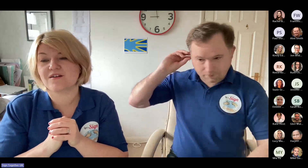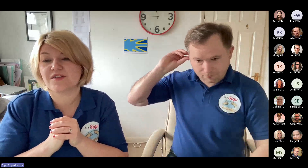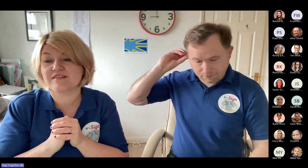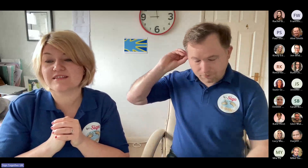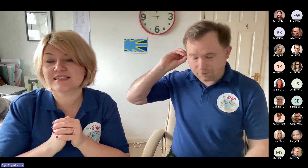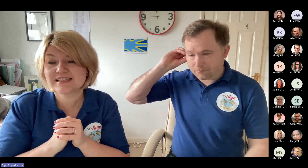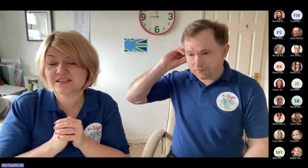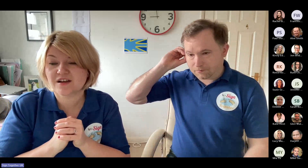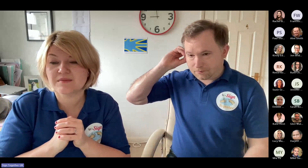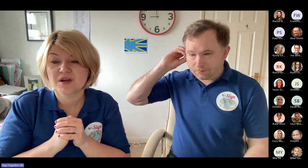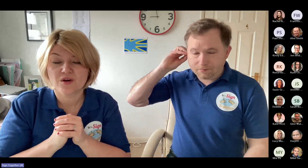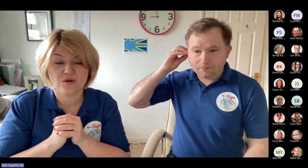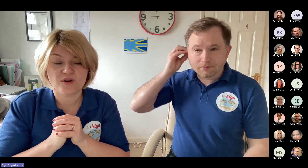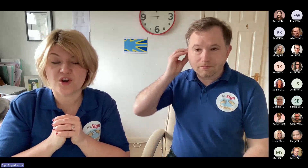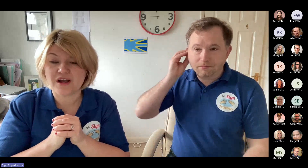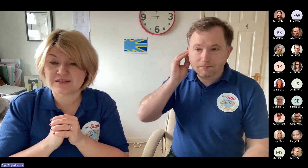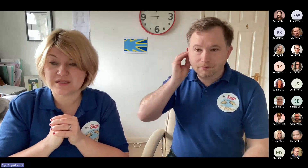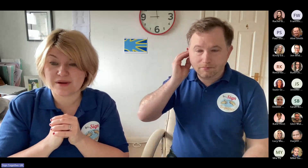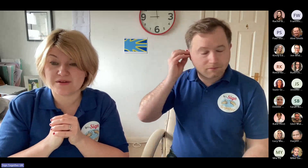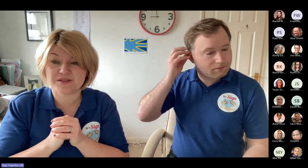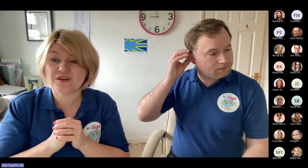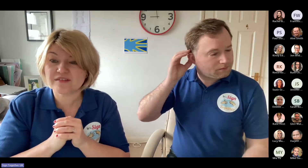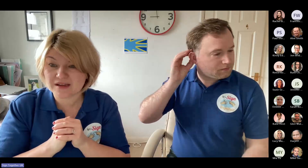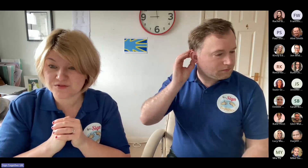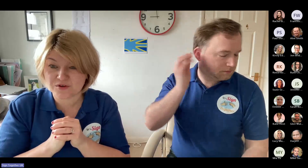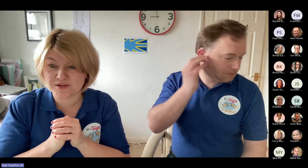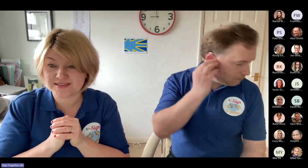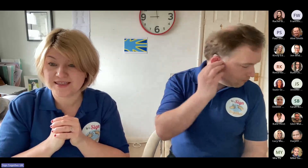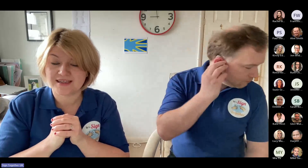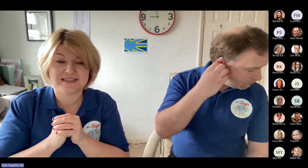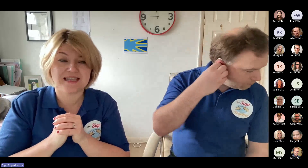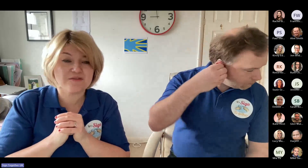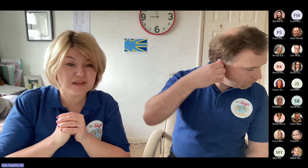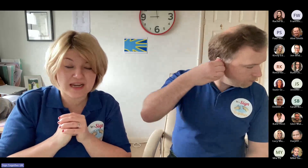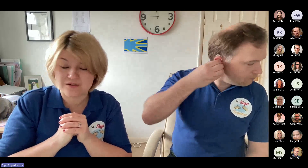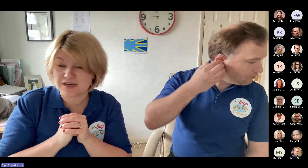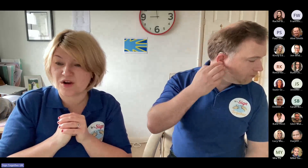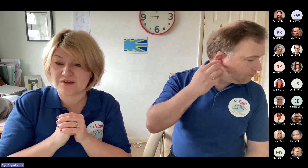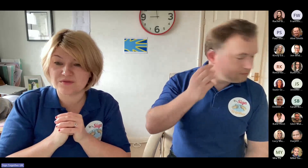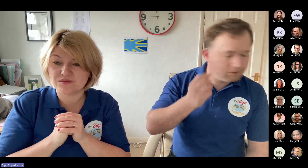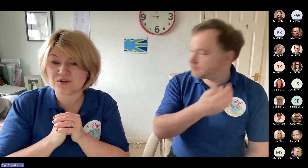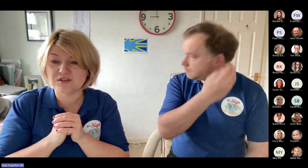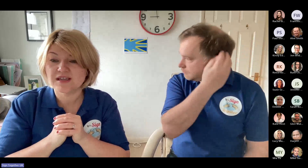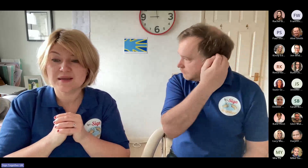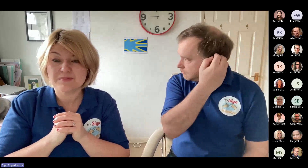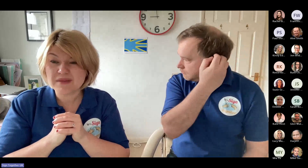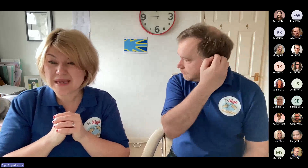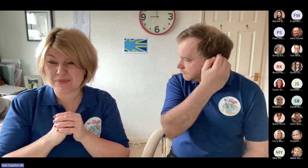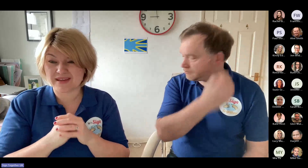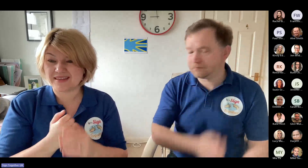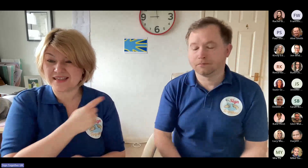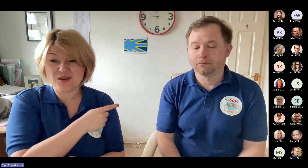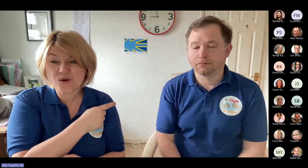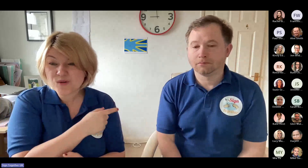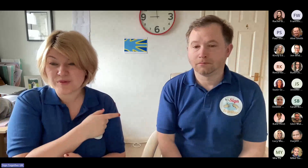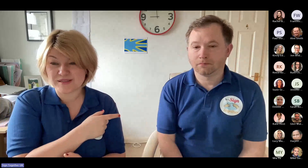or they're at dinner time, or when you're out and about who has a very loud voice and is laughing loudly or having fun, maybe that's all the